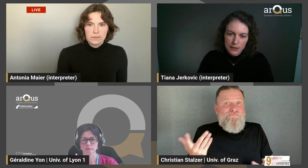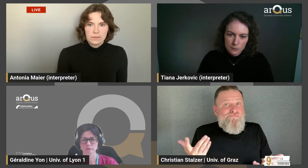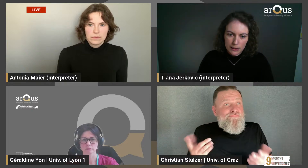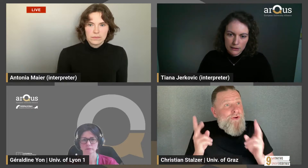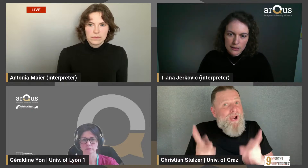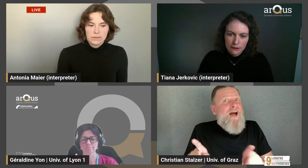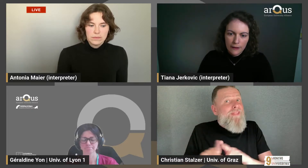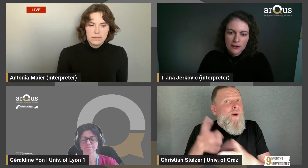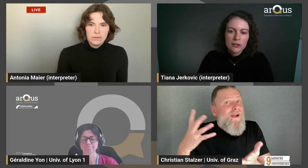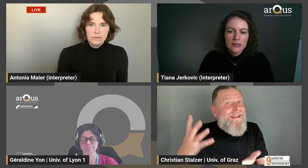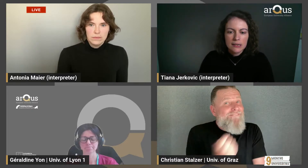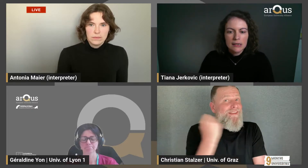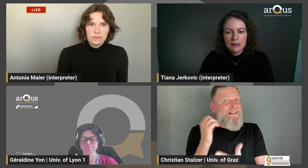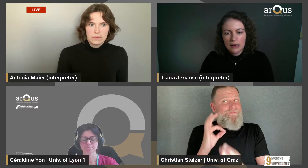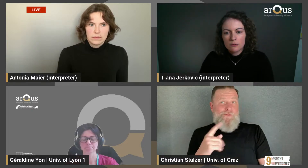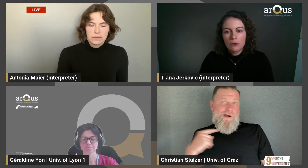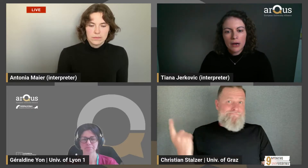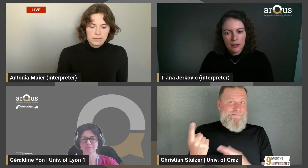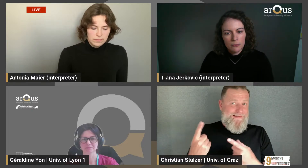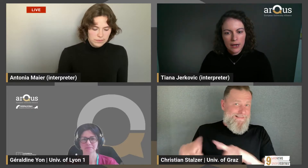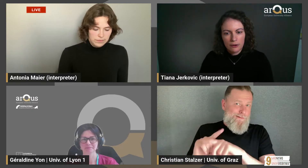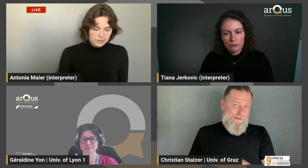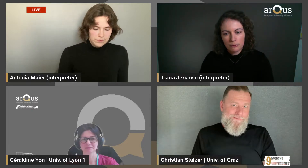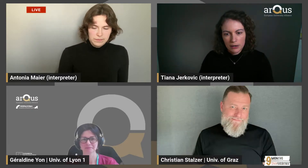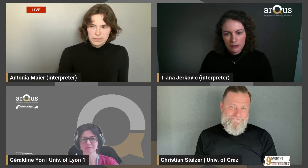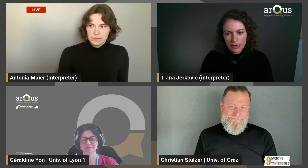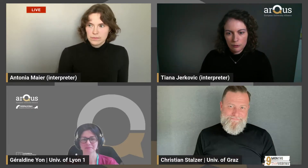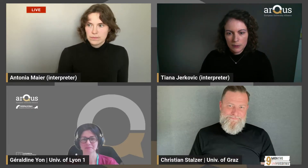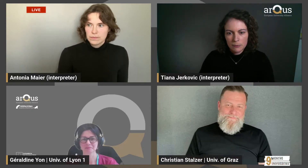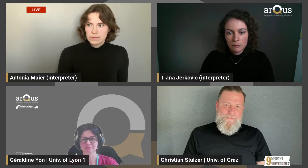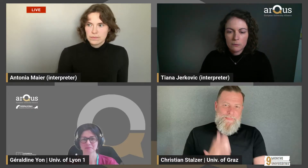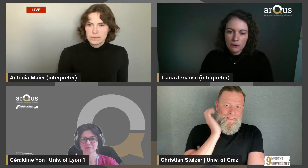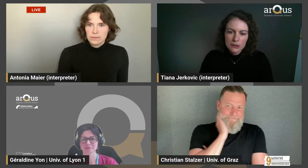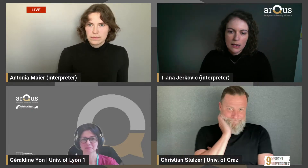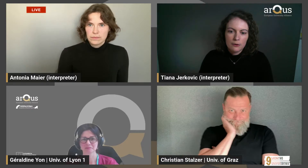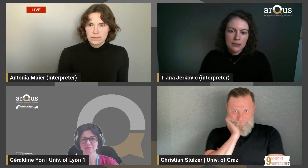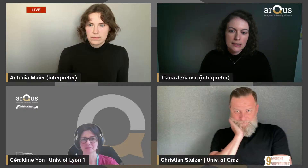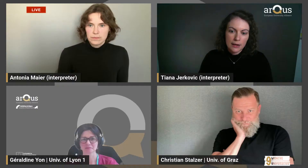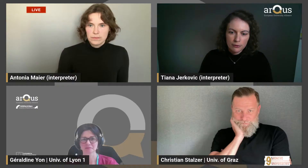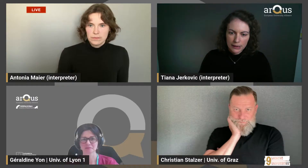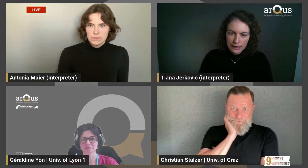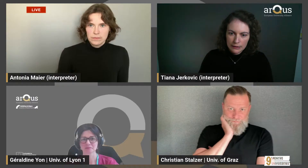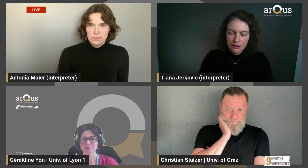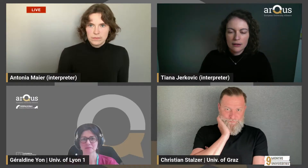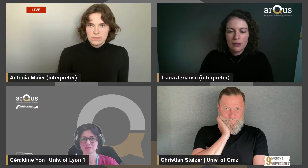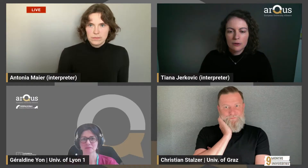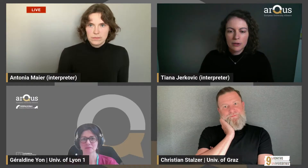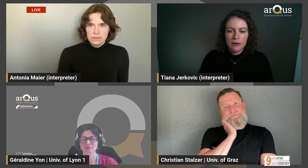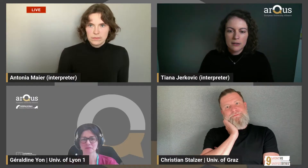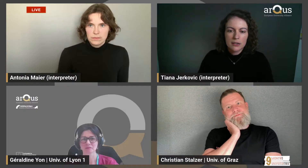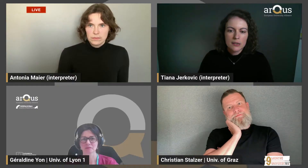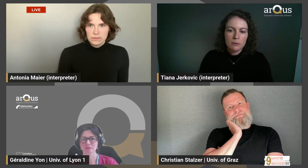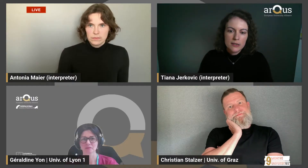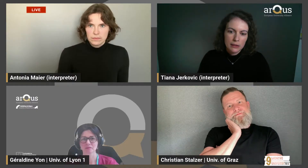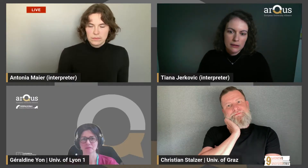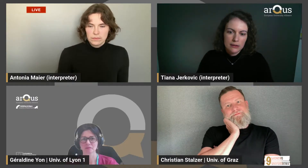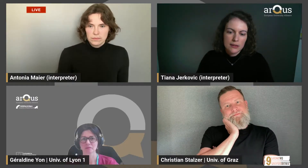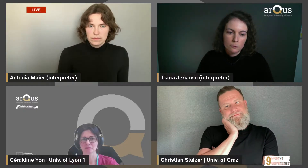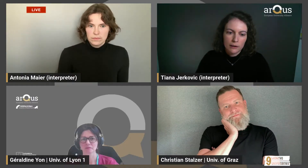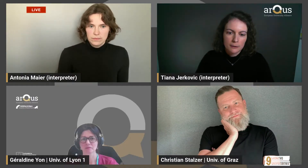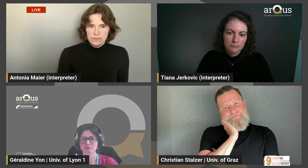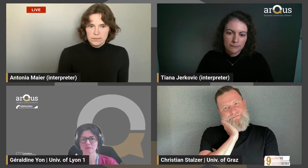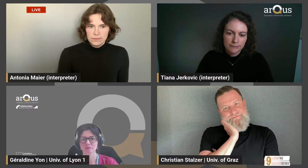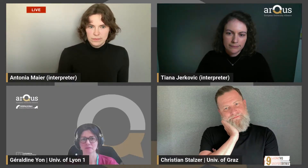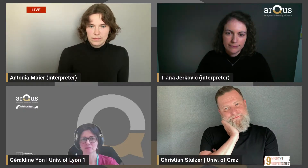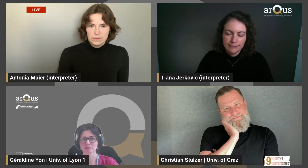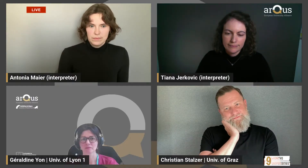negative aspects. Just see that, okay, we are deaf people, but we also have this deaf gain and a lot of advantages and possibilities as